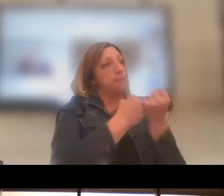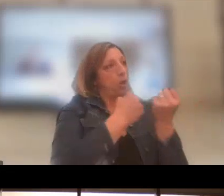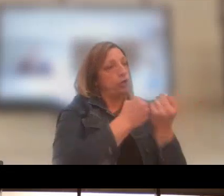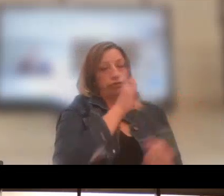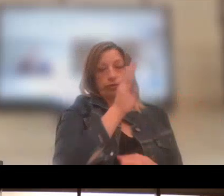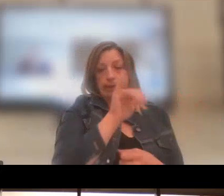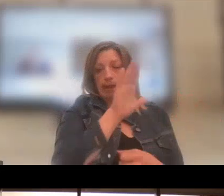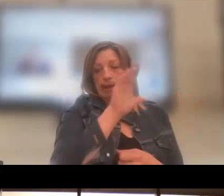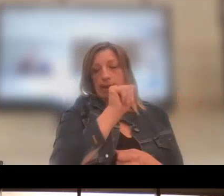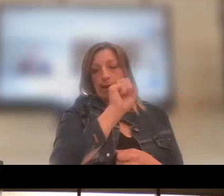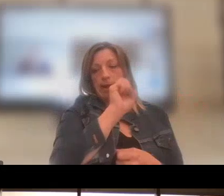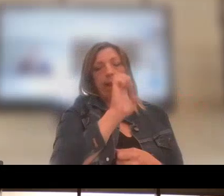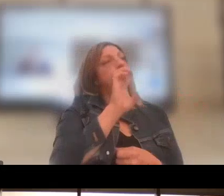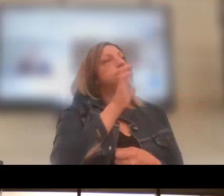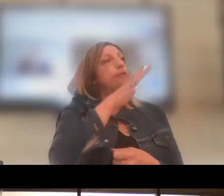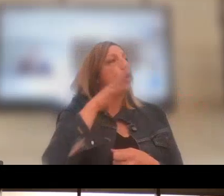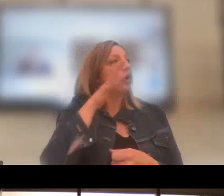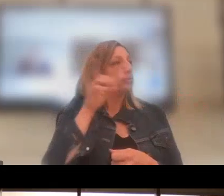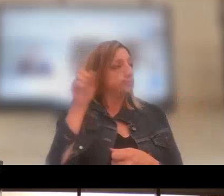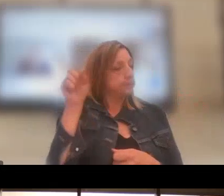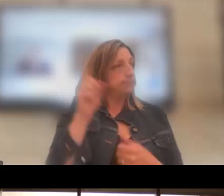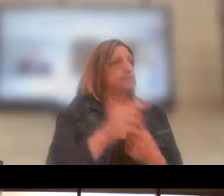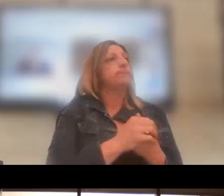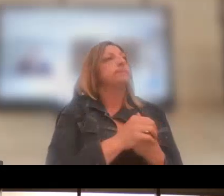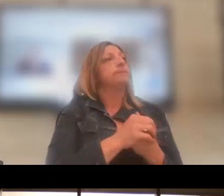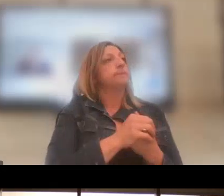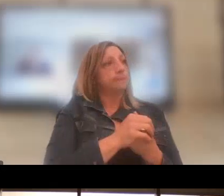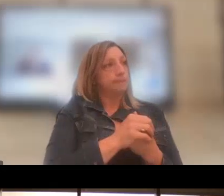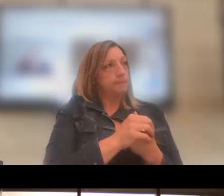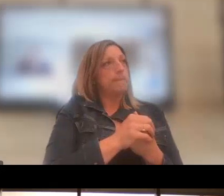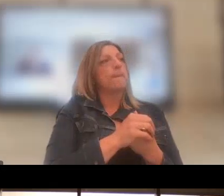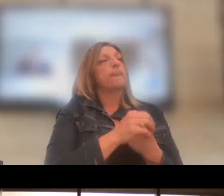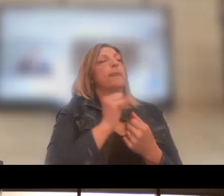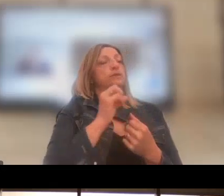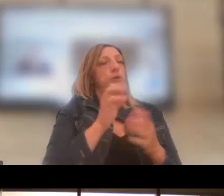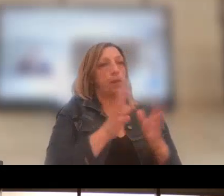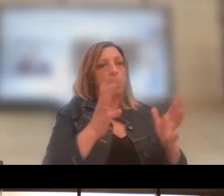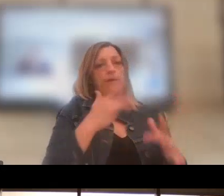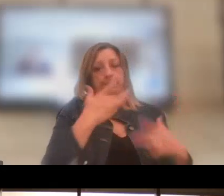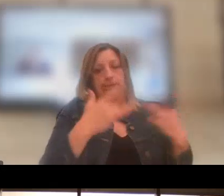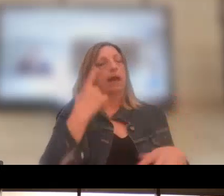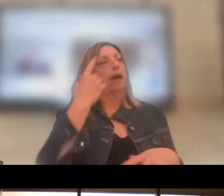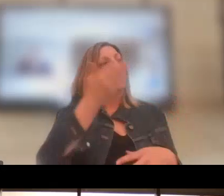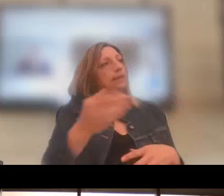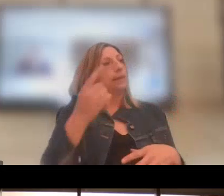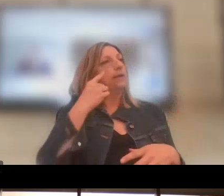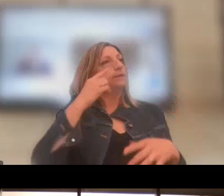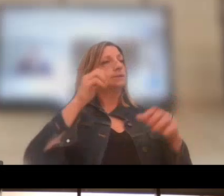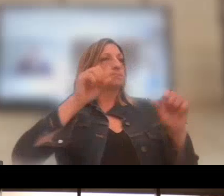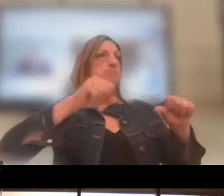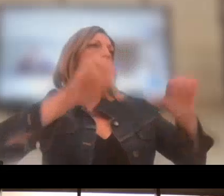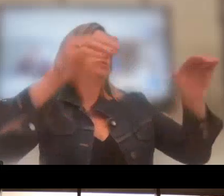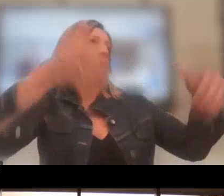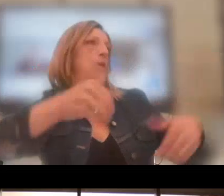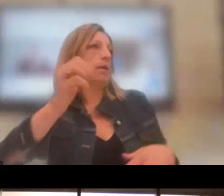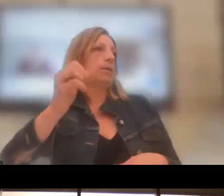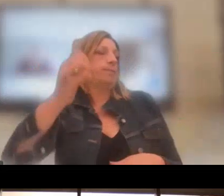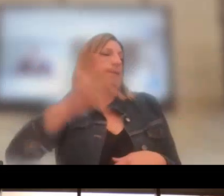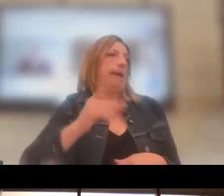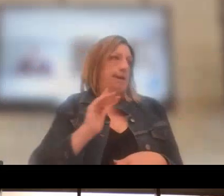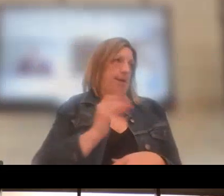meal. And that is going to be sponsored by Case Farms. So a lot of